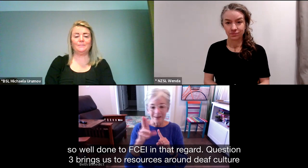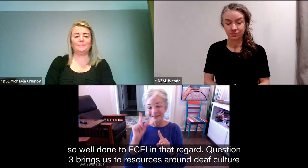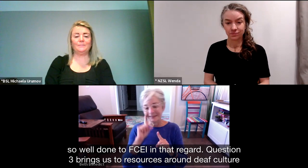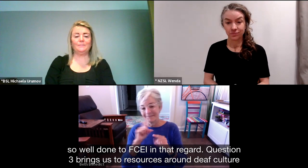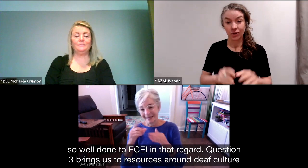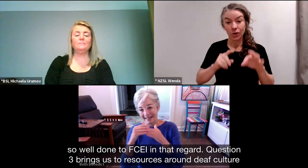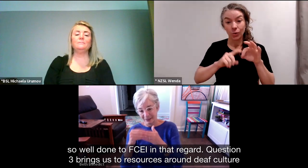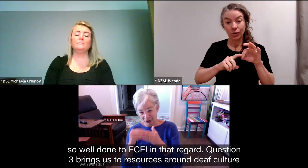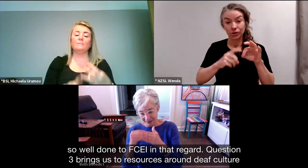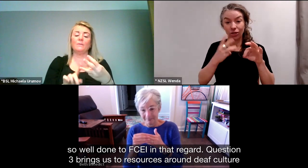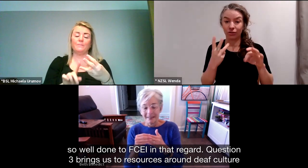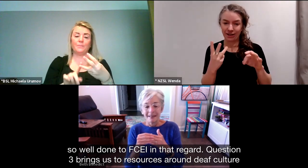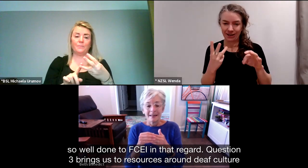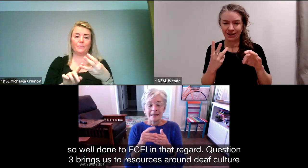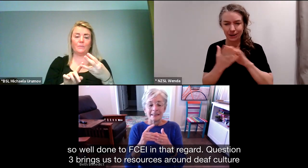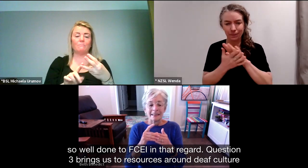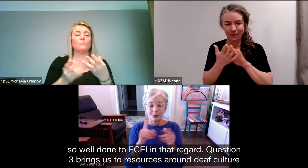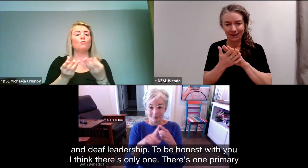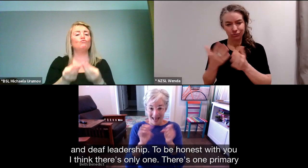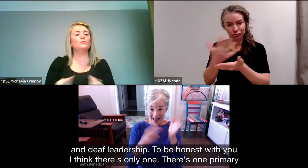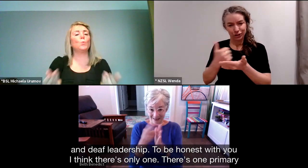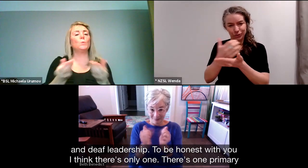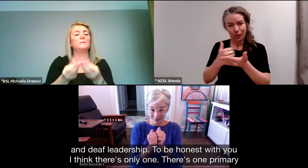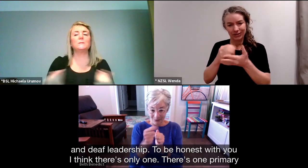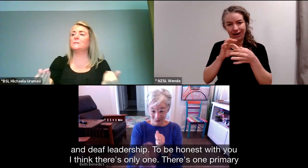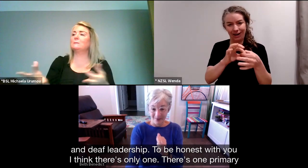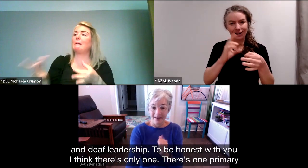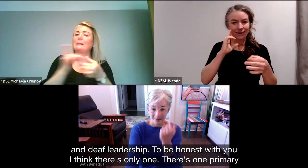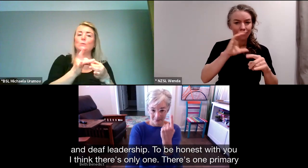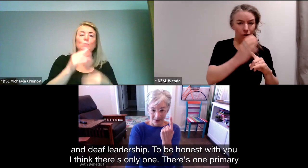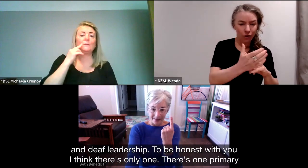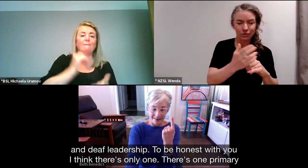Question three brings us to resources around deaf culture and deaf leadership.